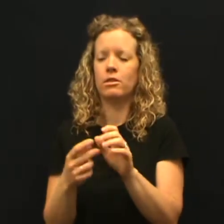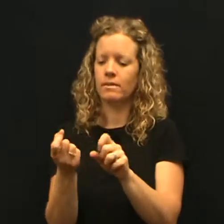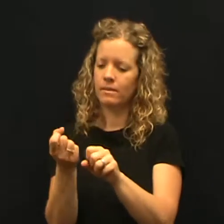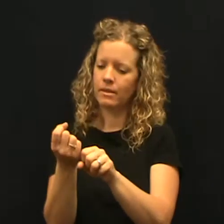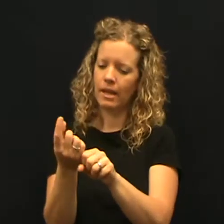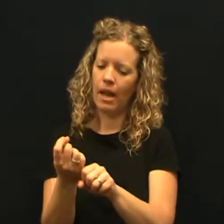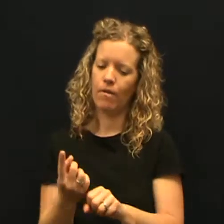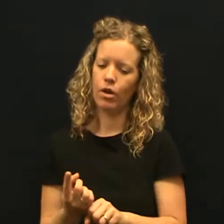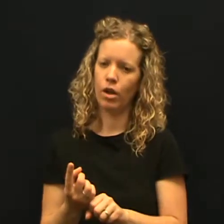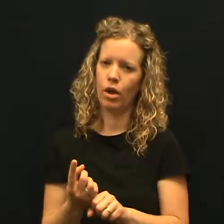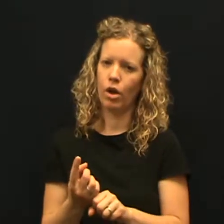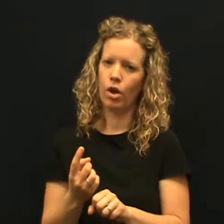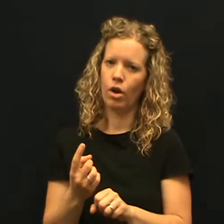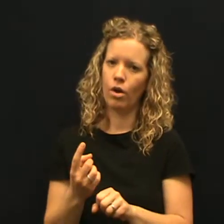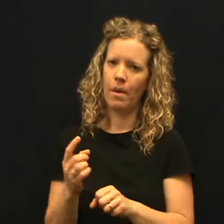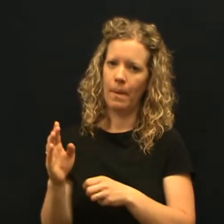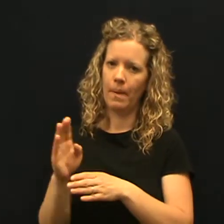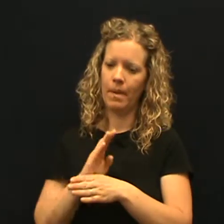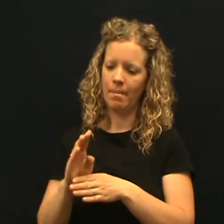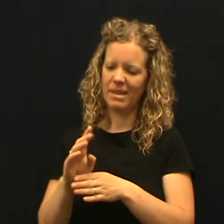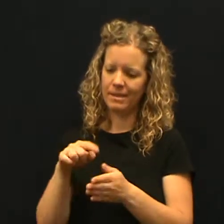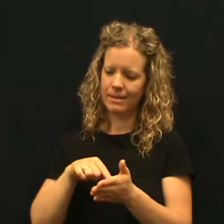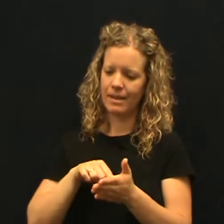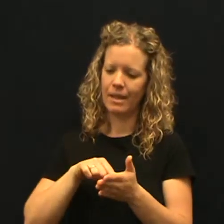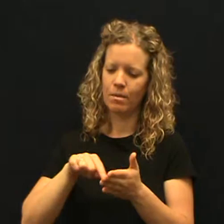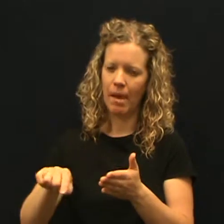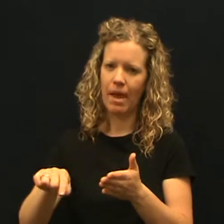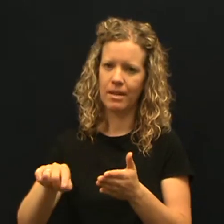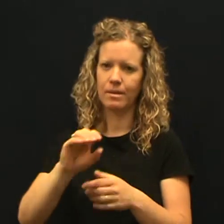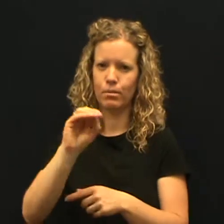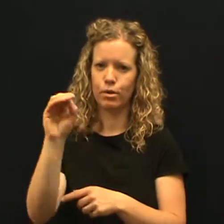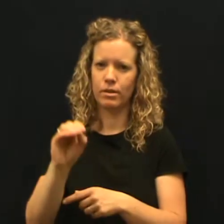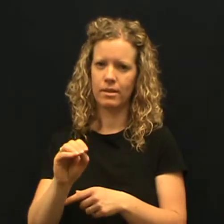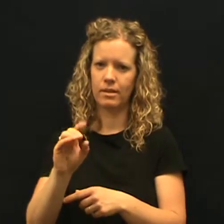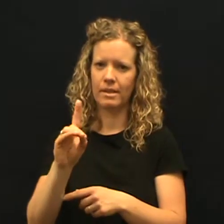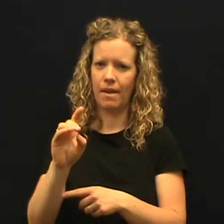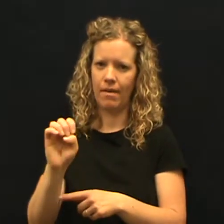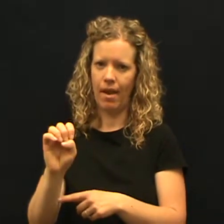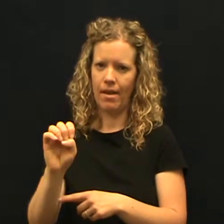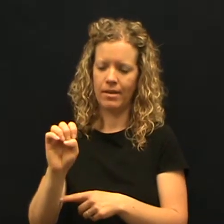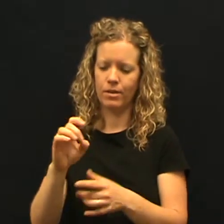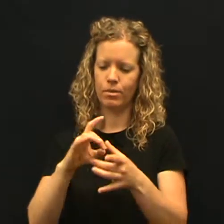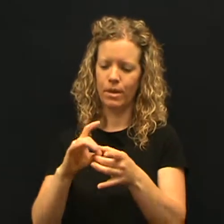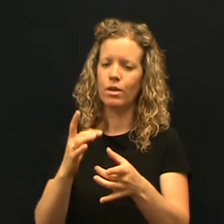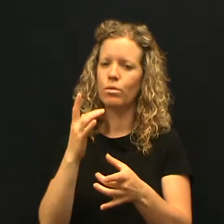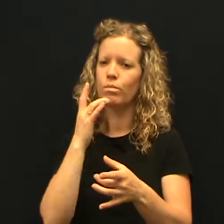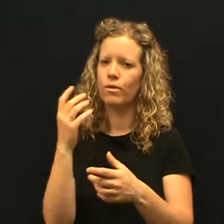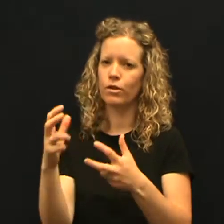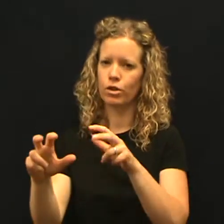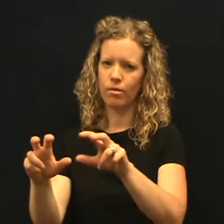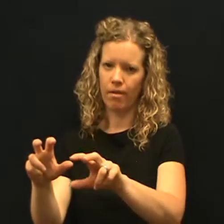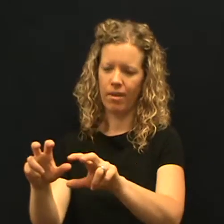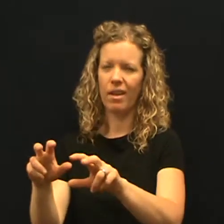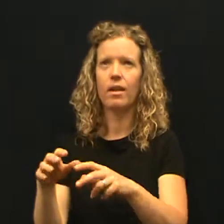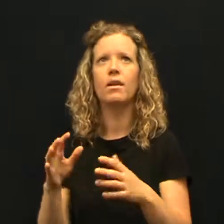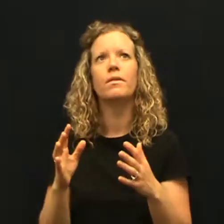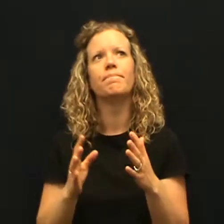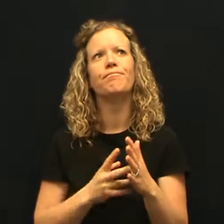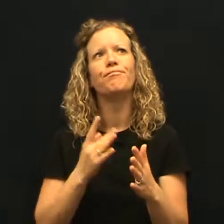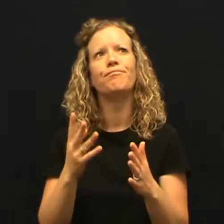pay a certain amount of dividend on each share of this preferred stock, and sometimes it's called cumulative